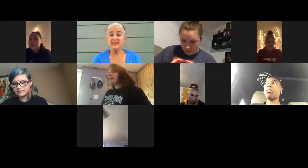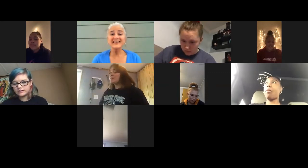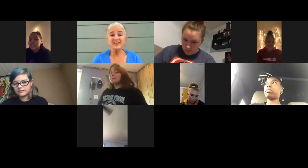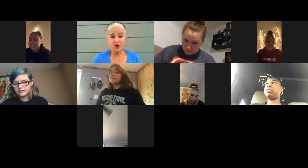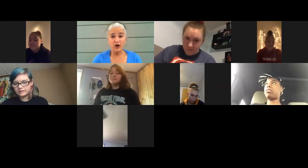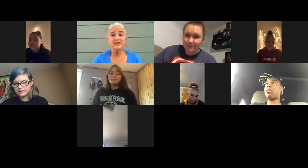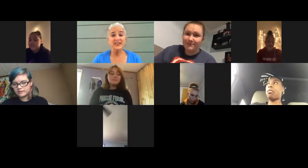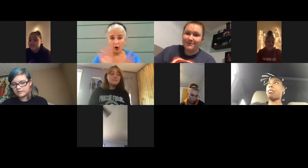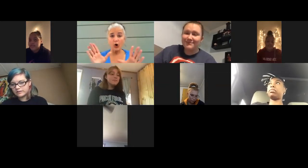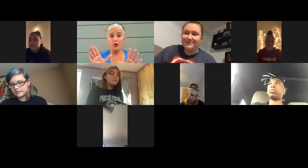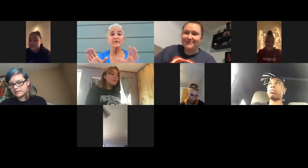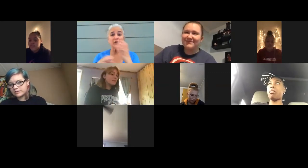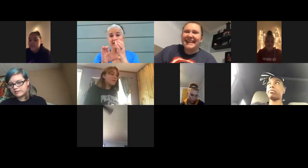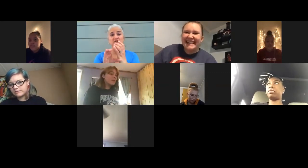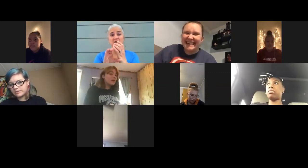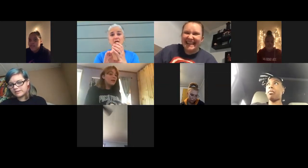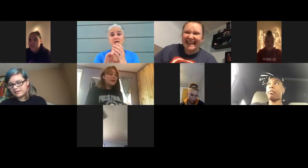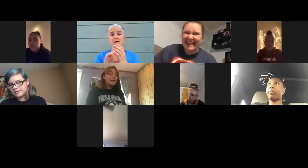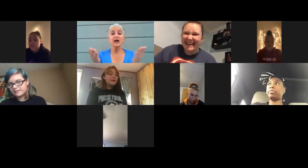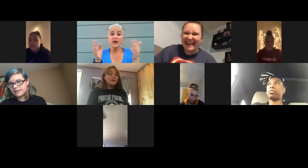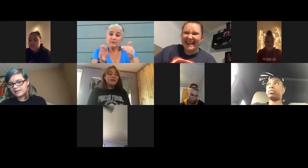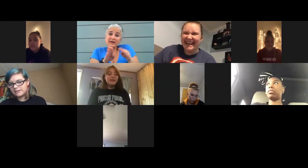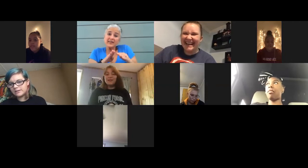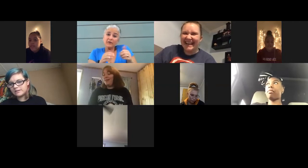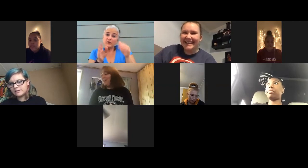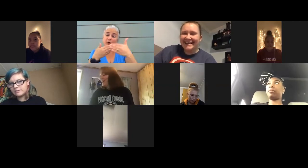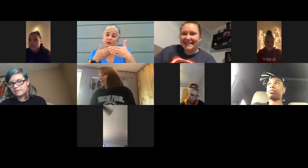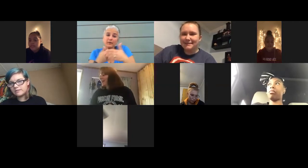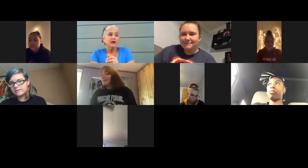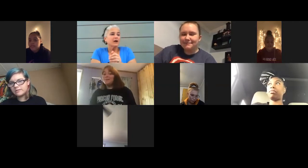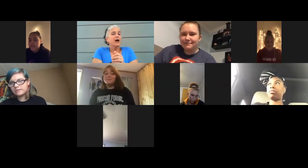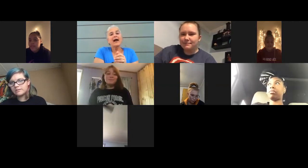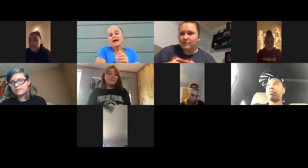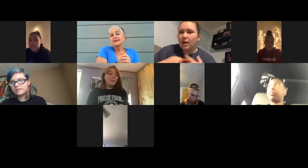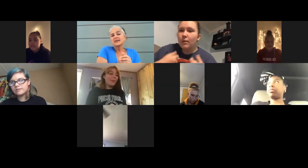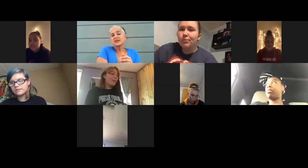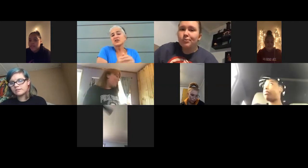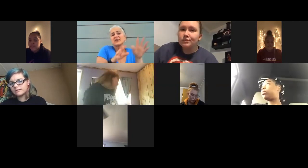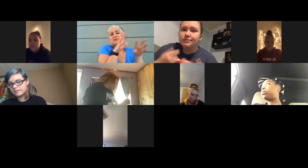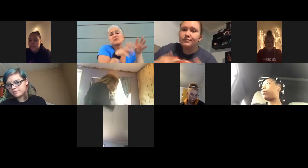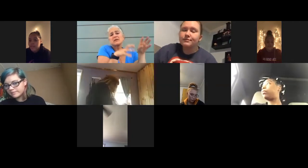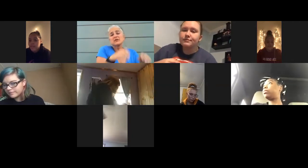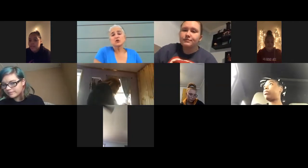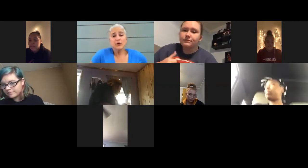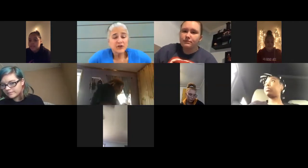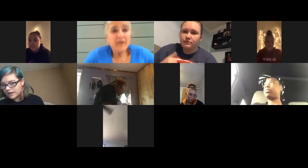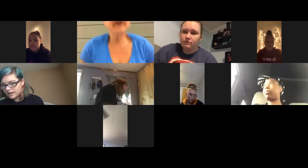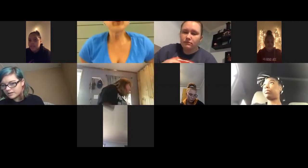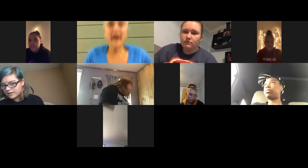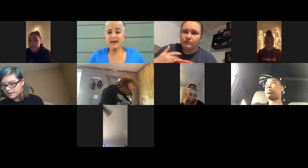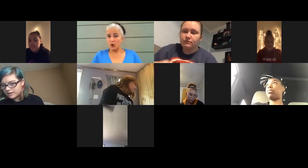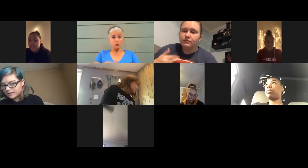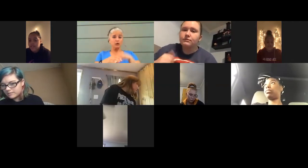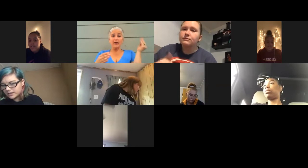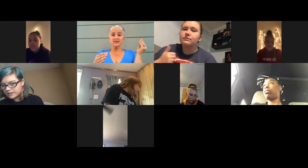I have the neediest dogs in all of creation. I lock myself in a room and then they just like at the door. So I